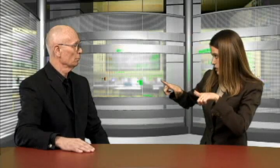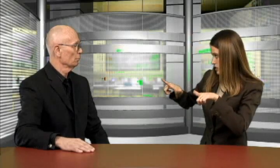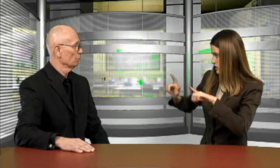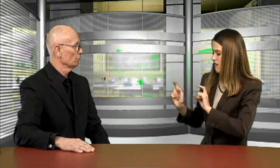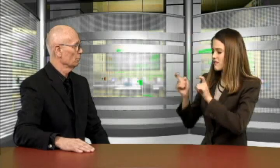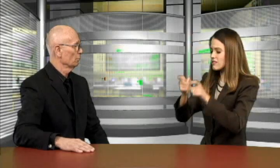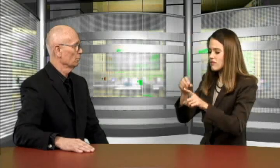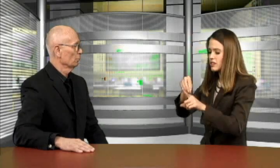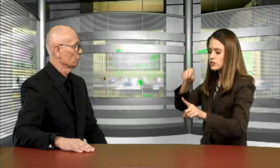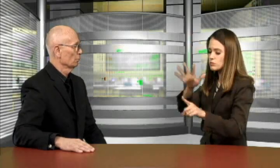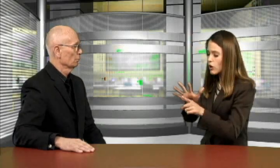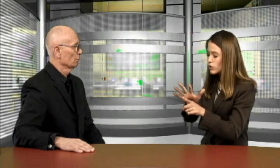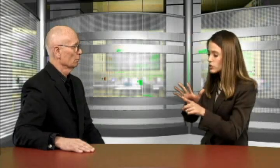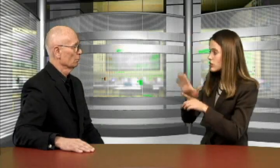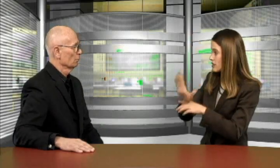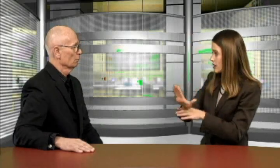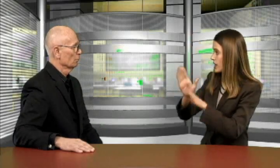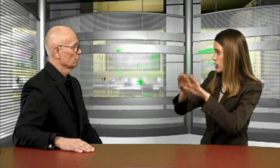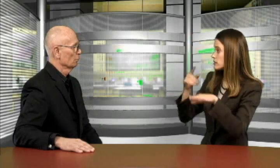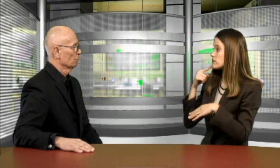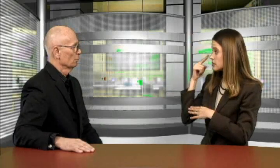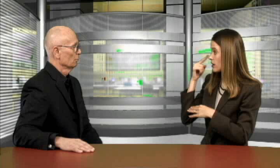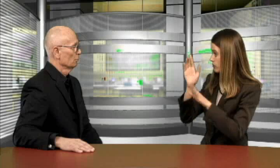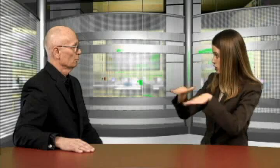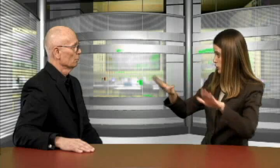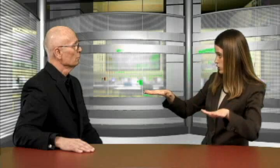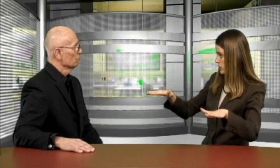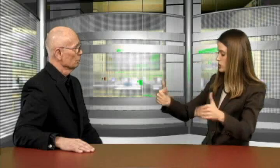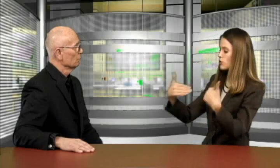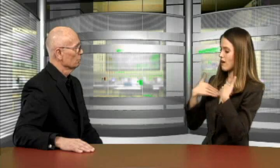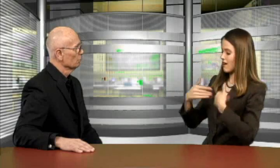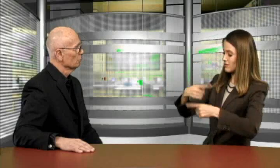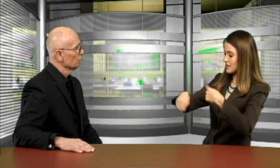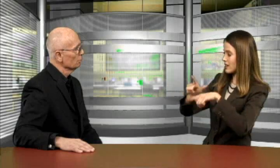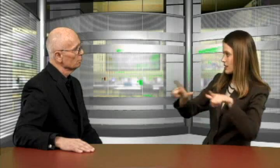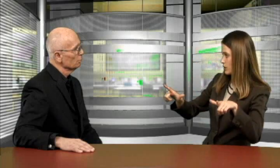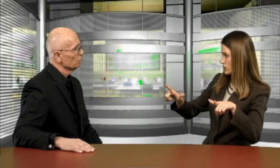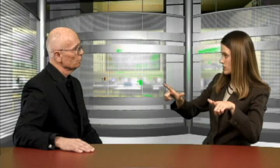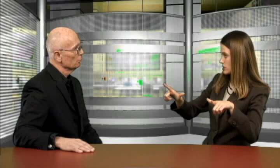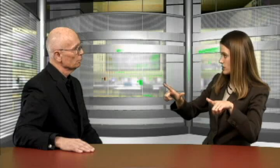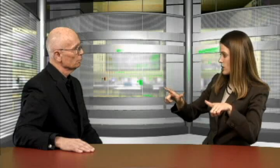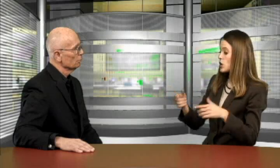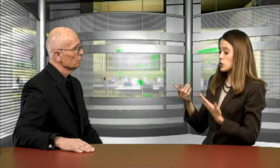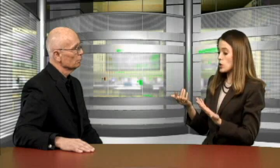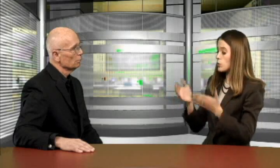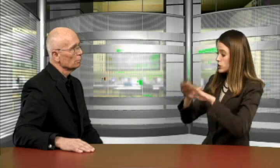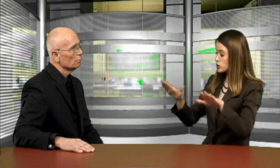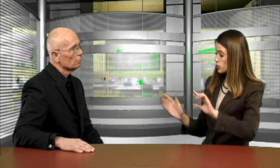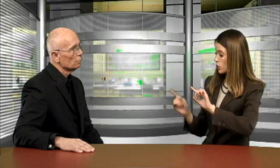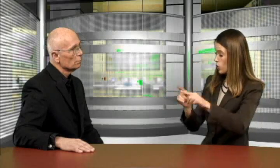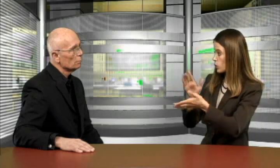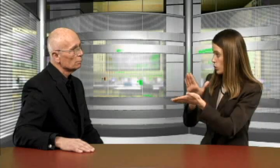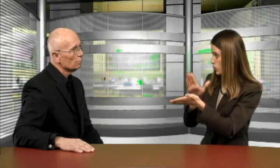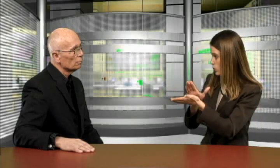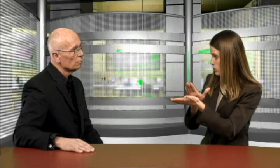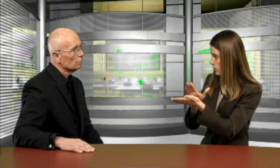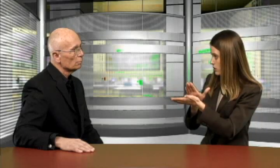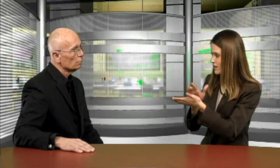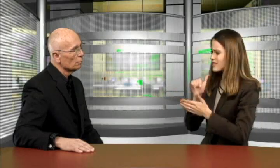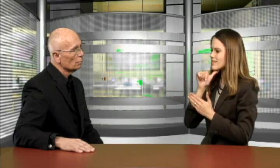to help the parents be able to learn sign language and give their children that exposure, their deaf children the exposure to their own language. So when the